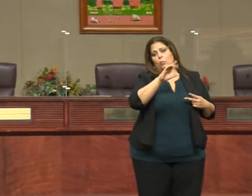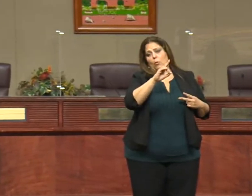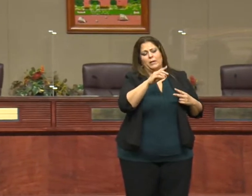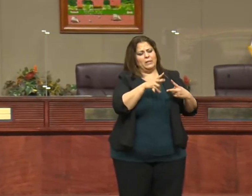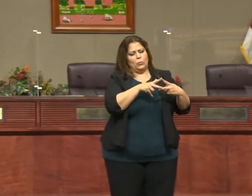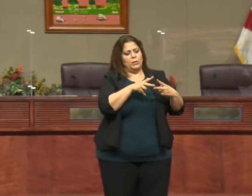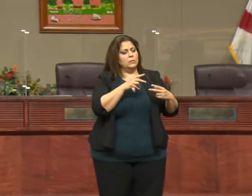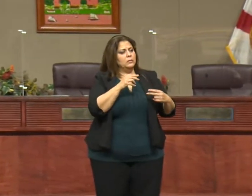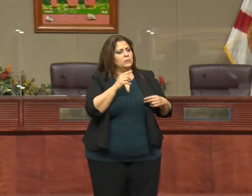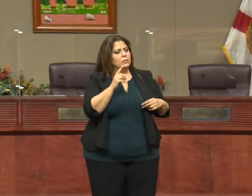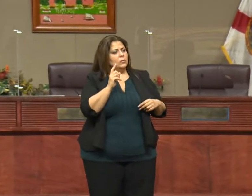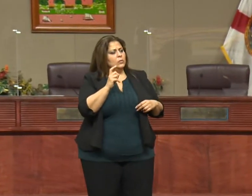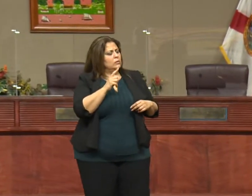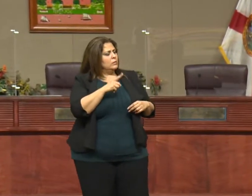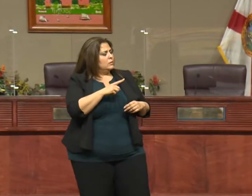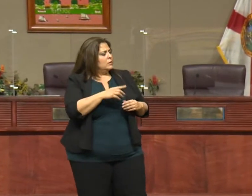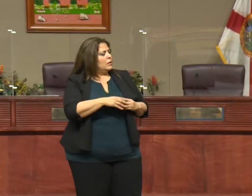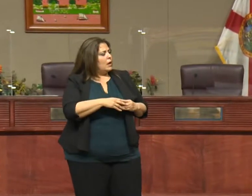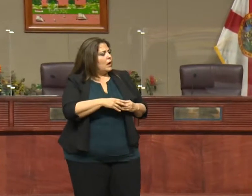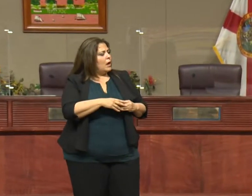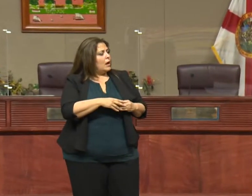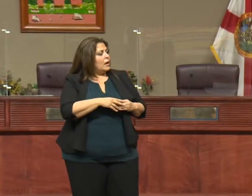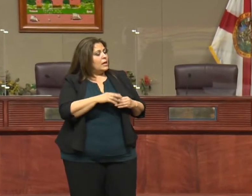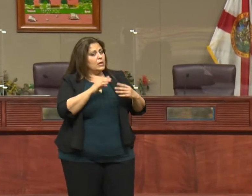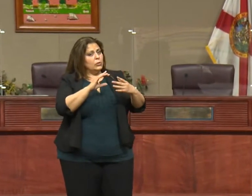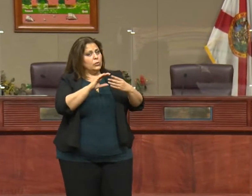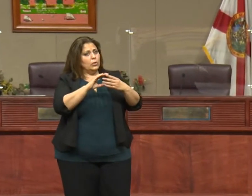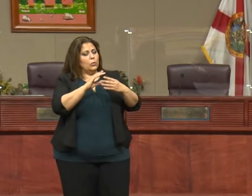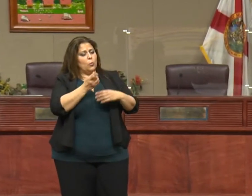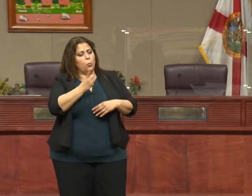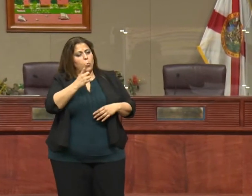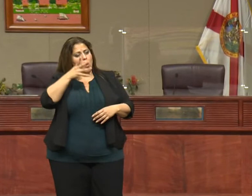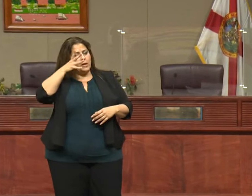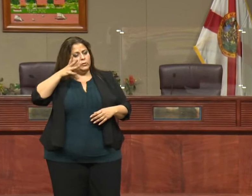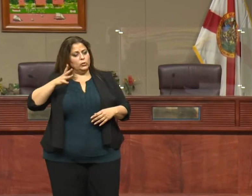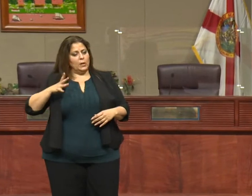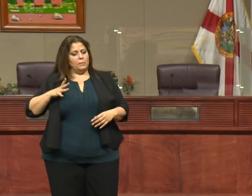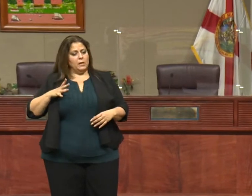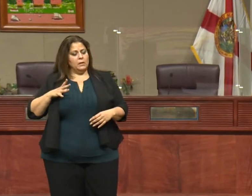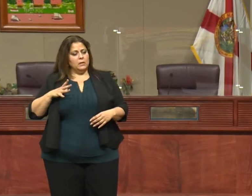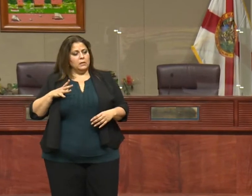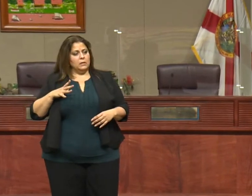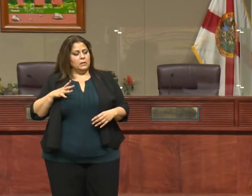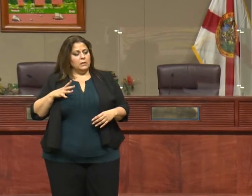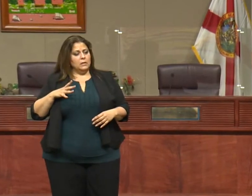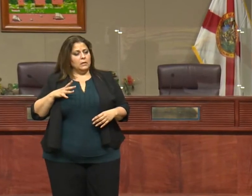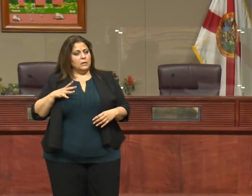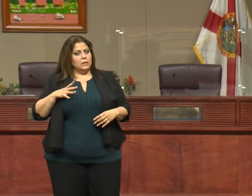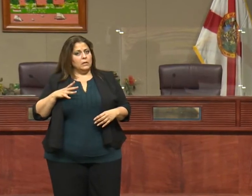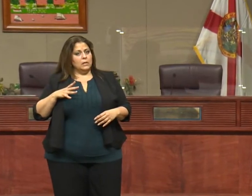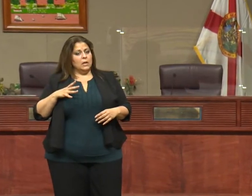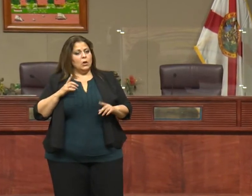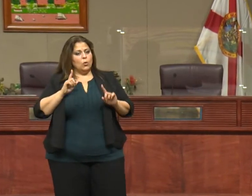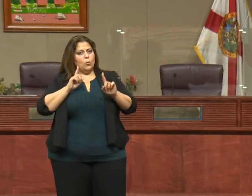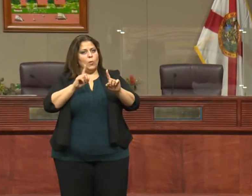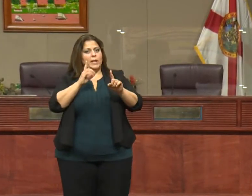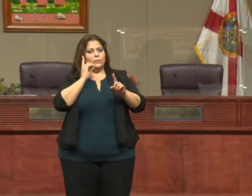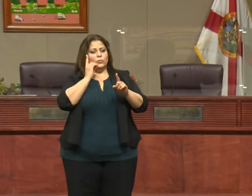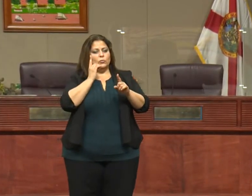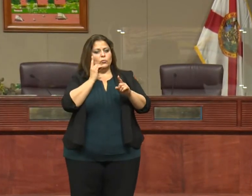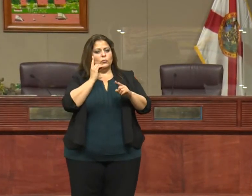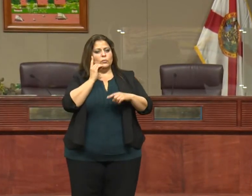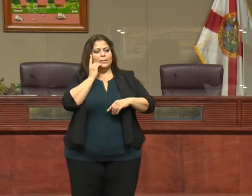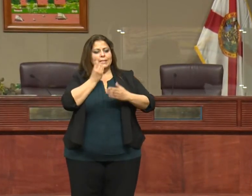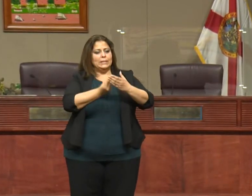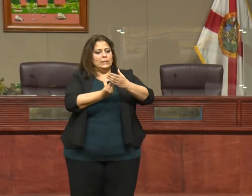personal take, Mr. Mayor. Obviously, there was the story of the gentleman who had to be removed from Disney Springs. I think he was fined because he refused